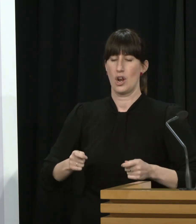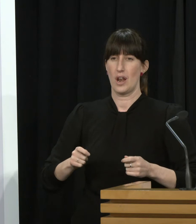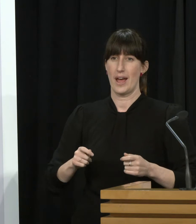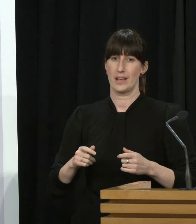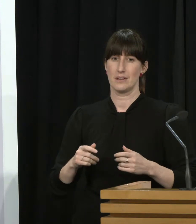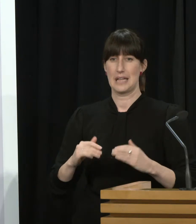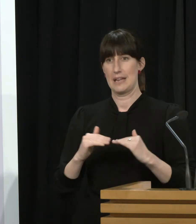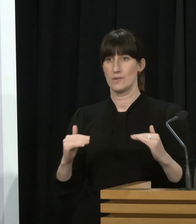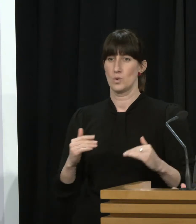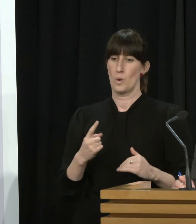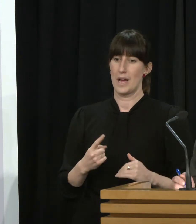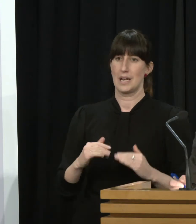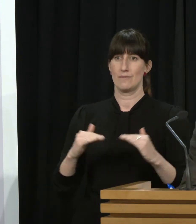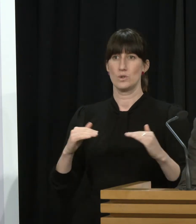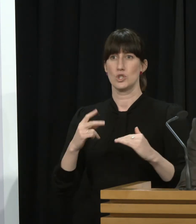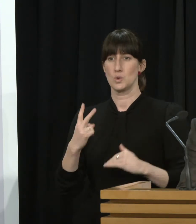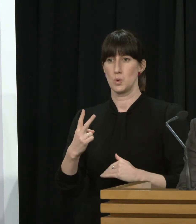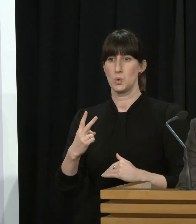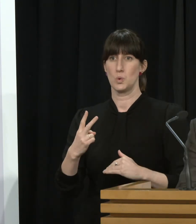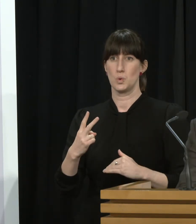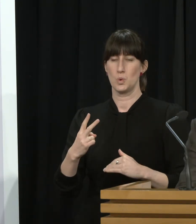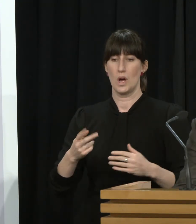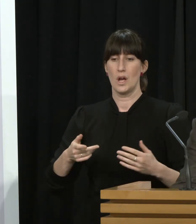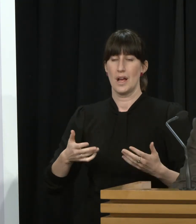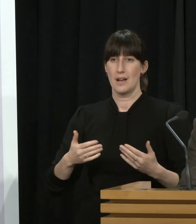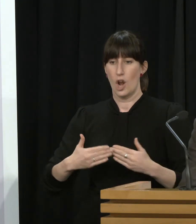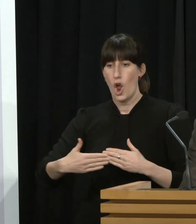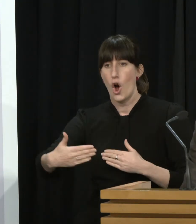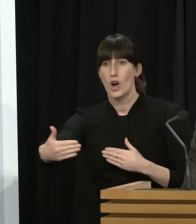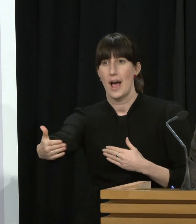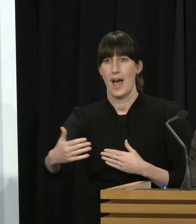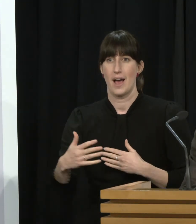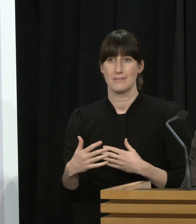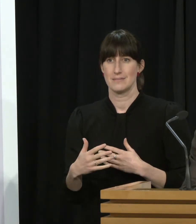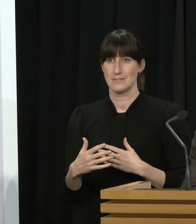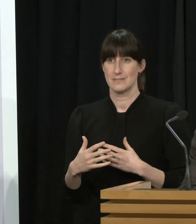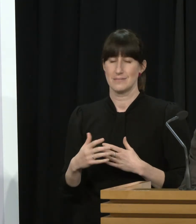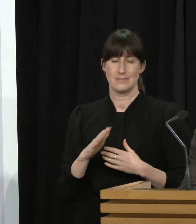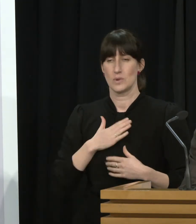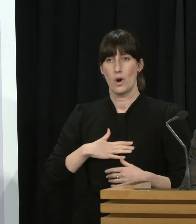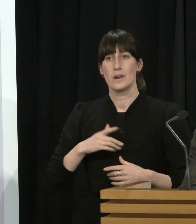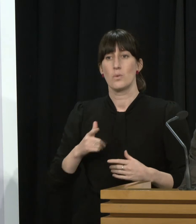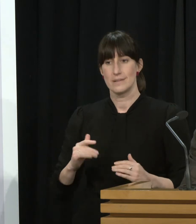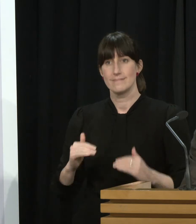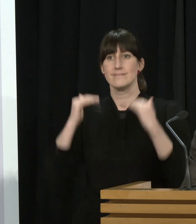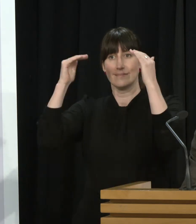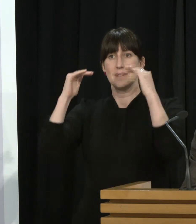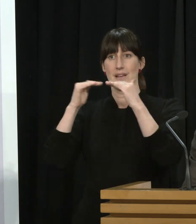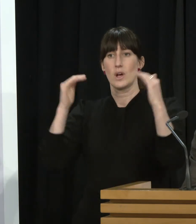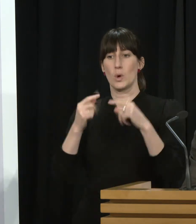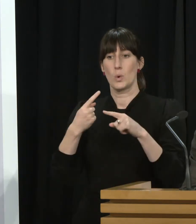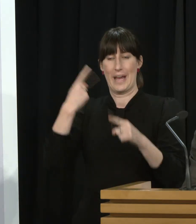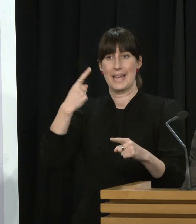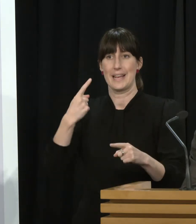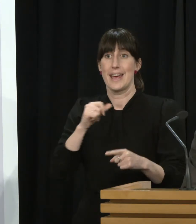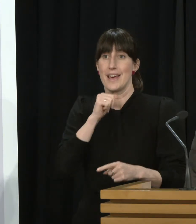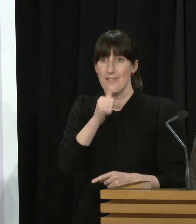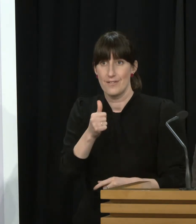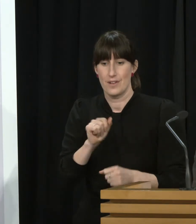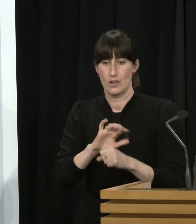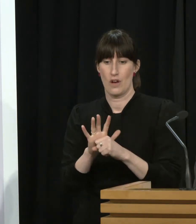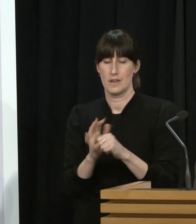my message to all New Zealanders is that this is not over, that we are still going to be dealing with COVID-19 for a while